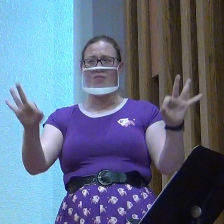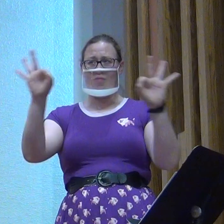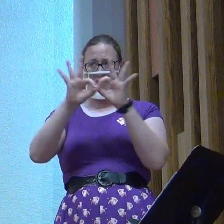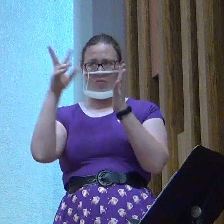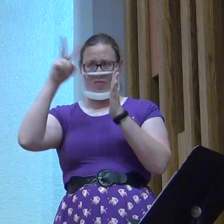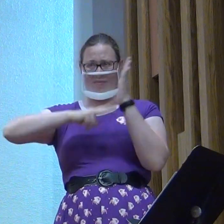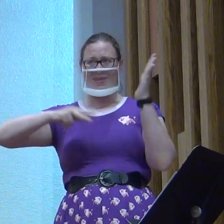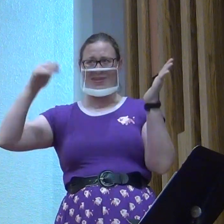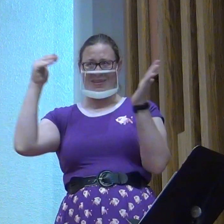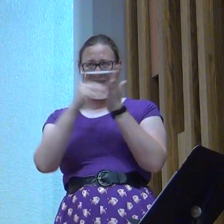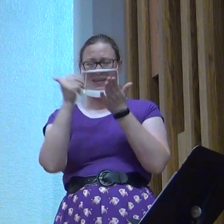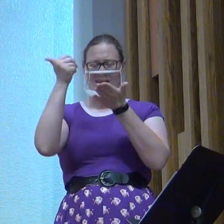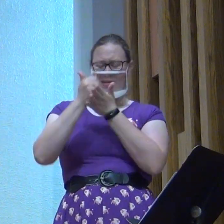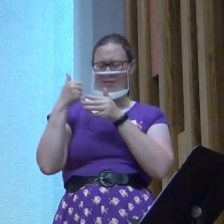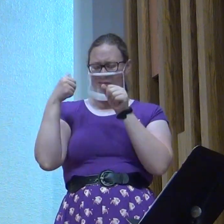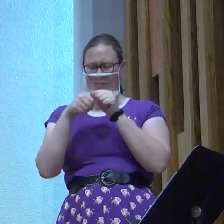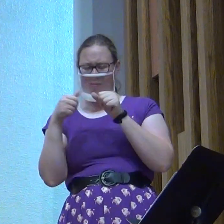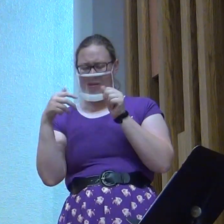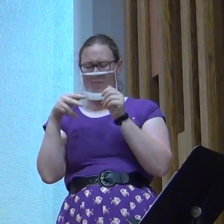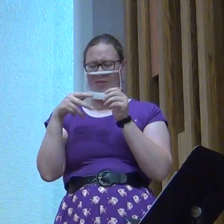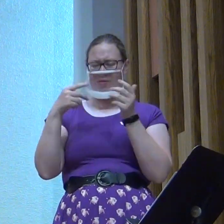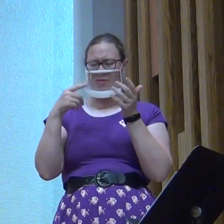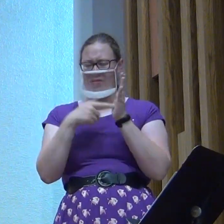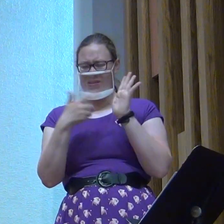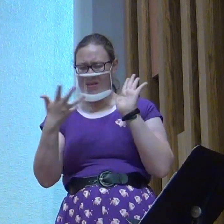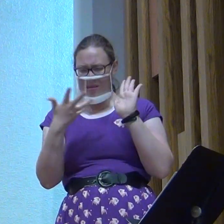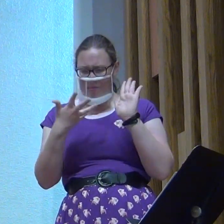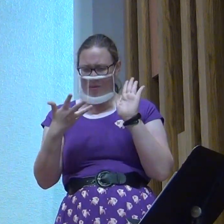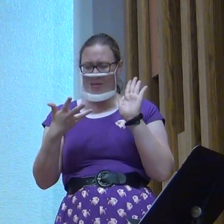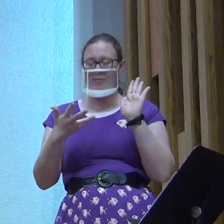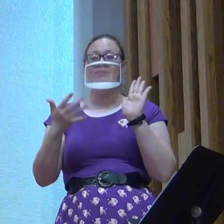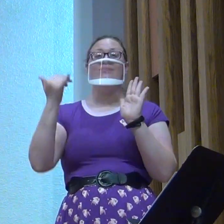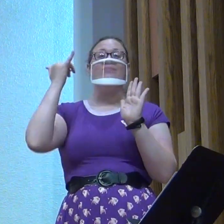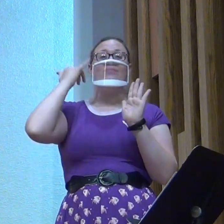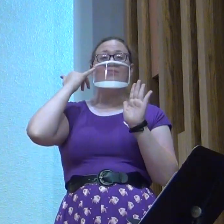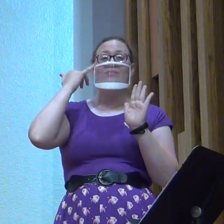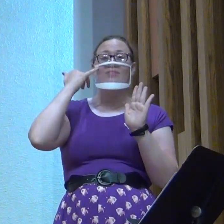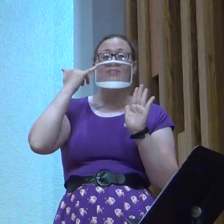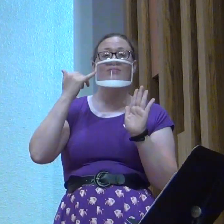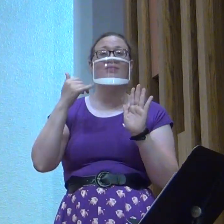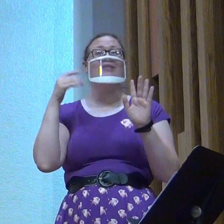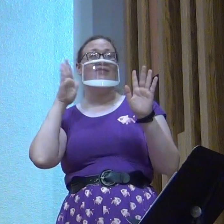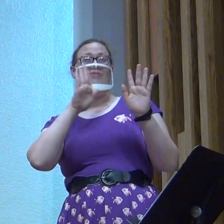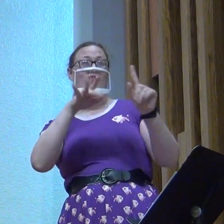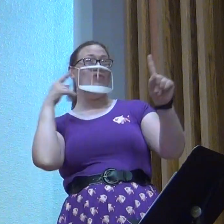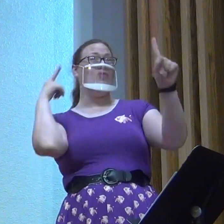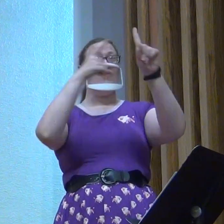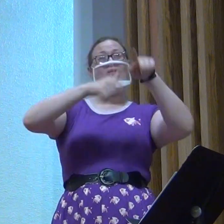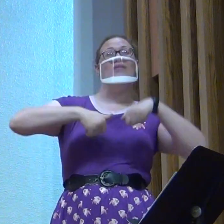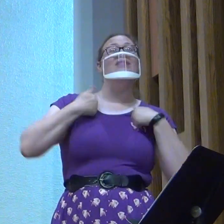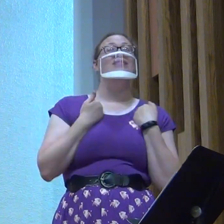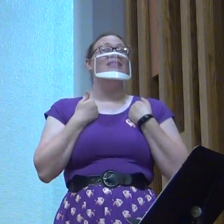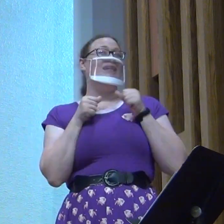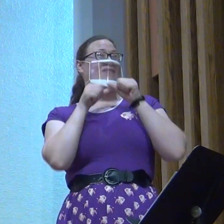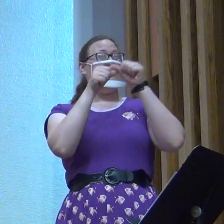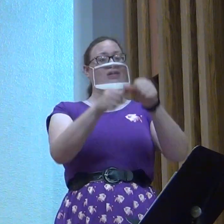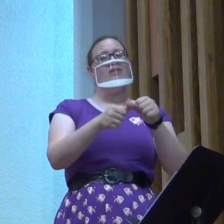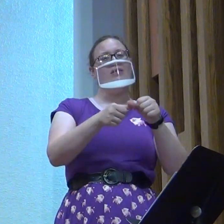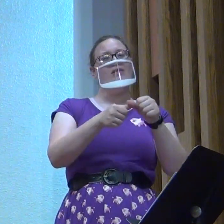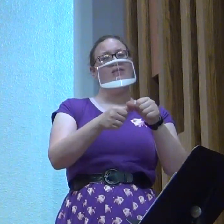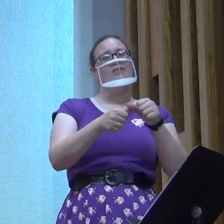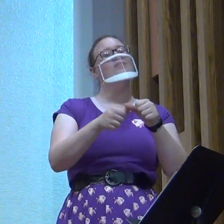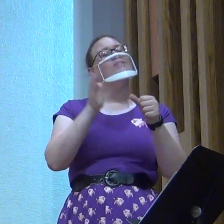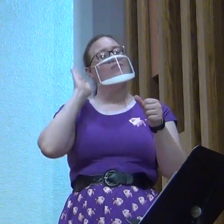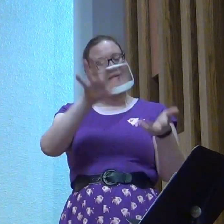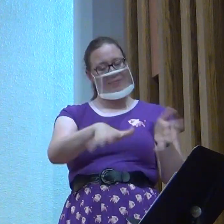again to remind us of what it says. Whoever tries to keep his life will lose it,